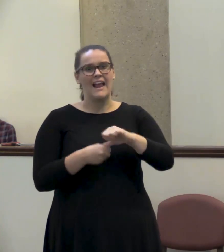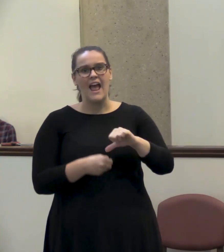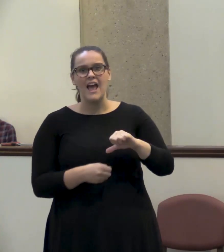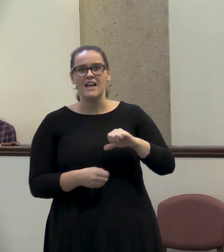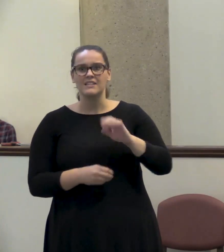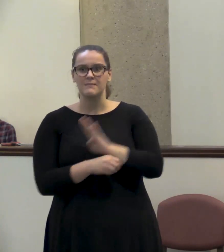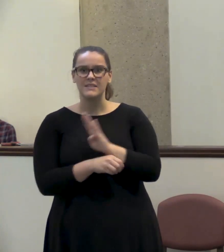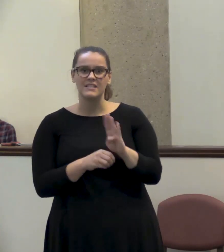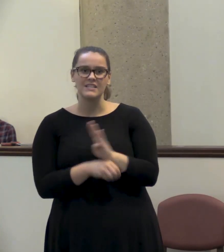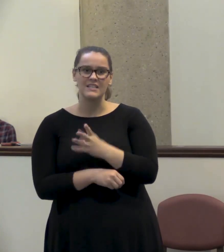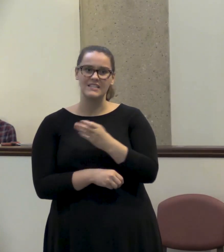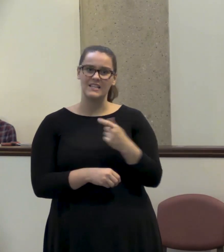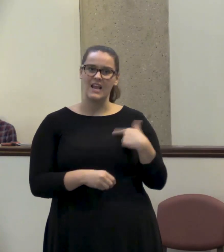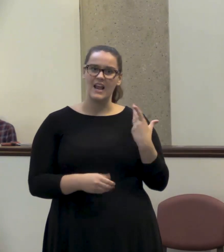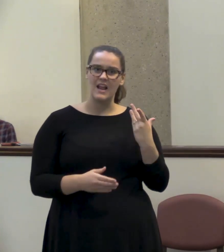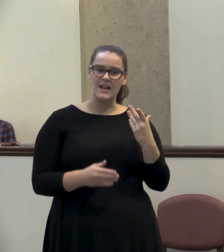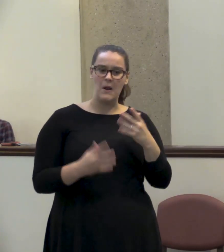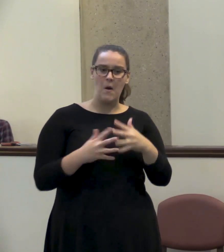of Commerce.